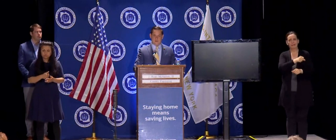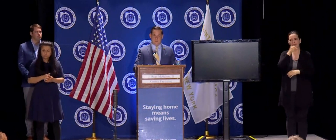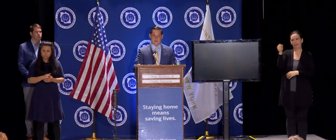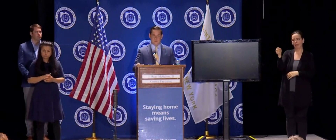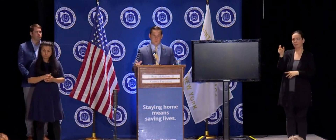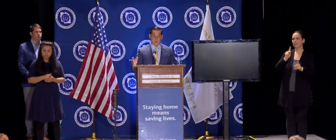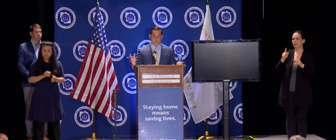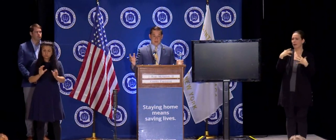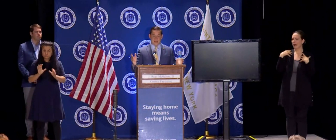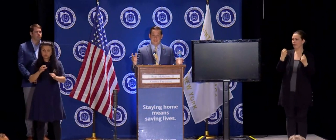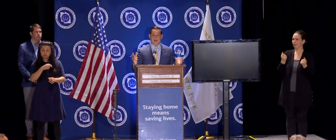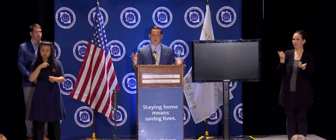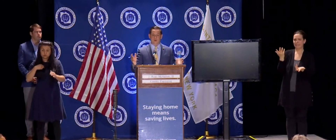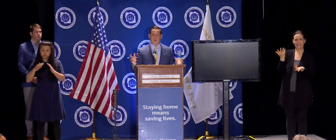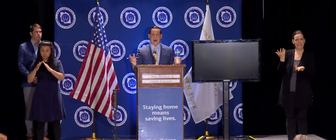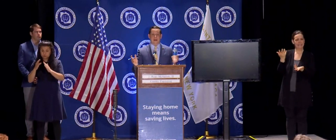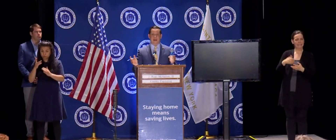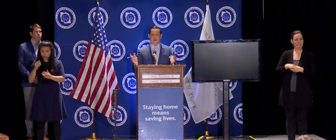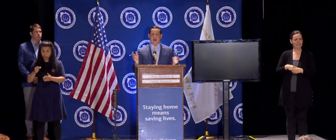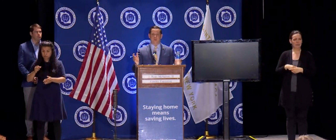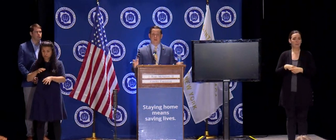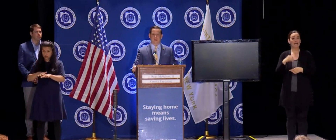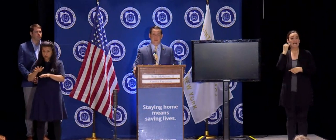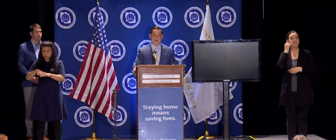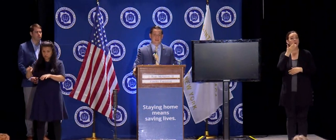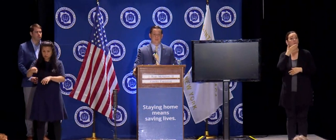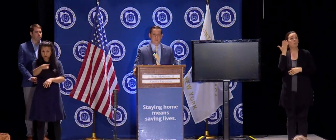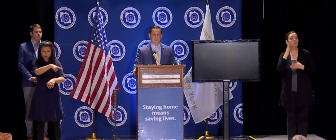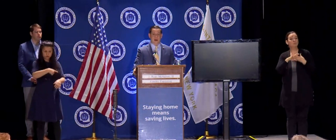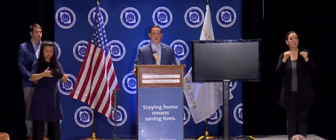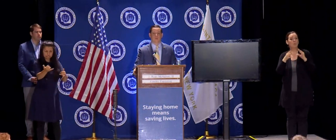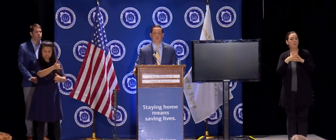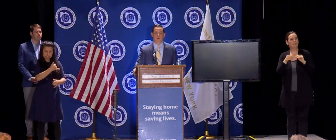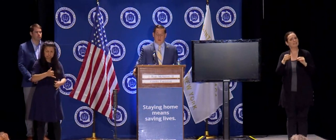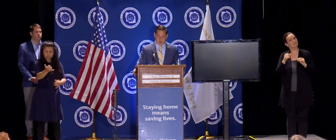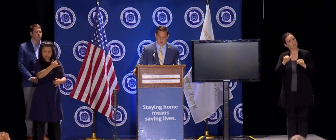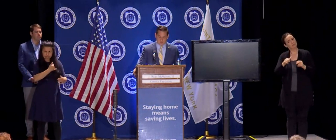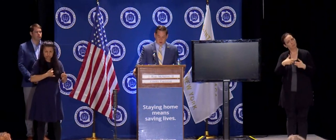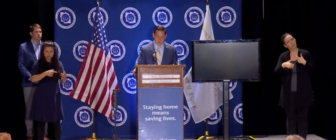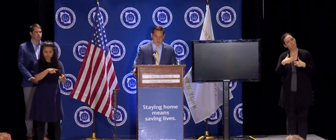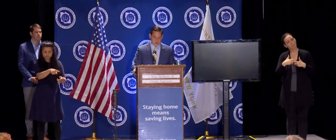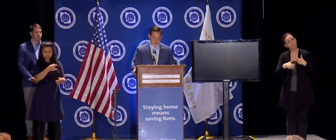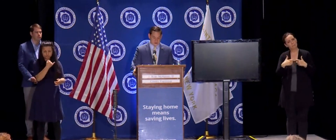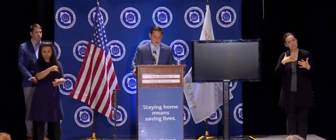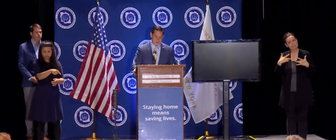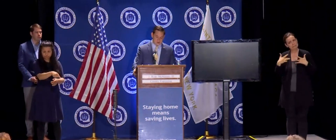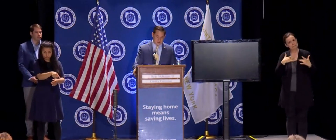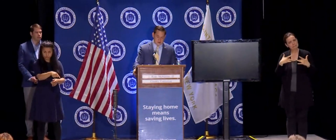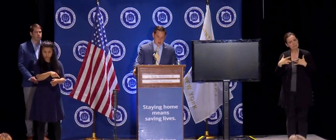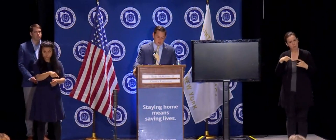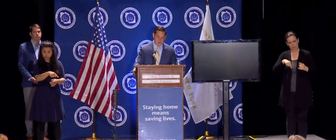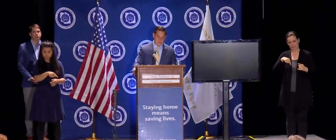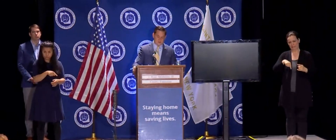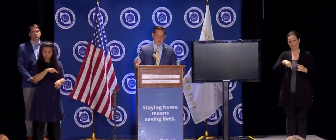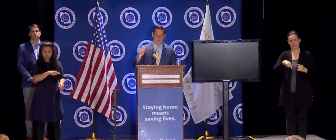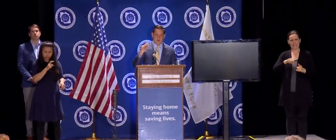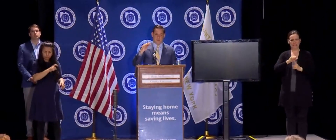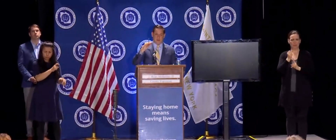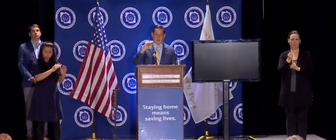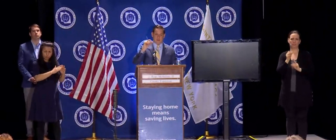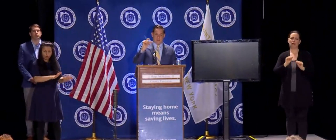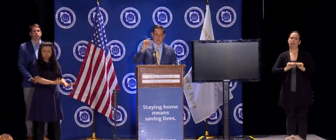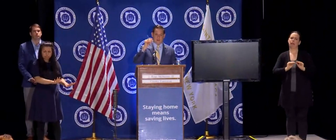and it's, we can't tell you why that's happening, that's a big problem. But with this is, you've